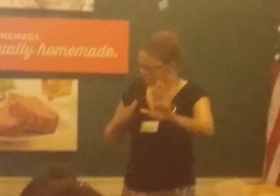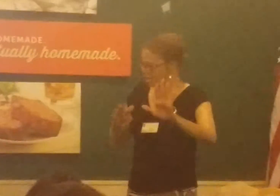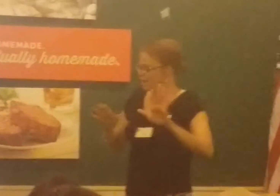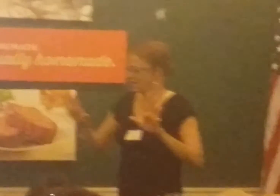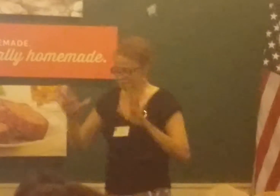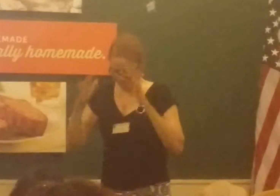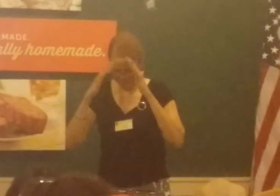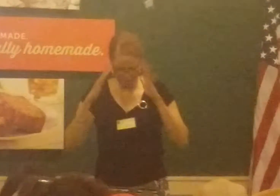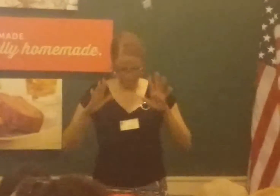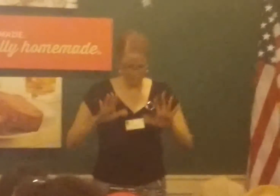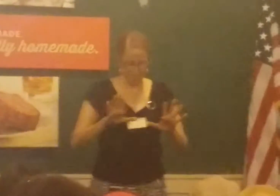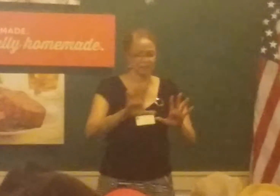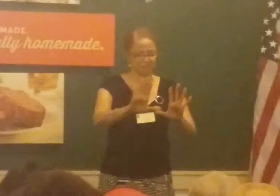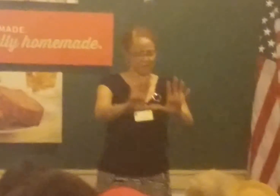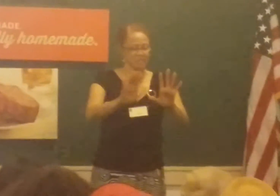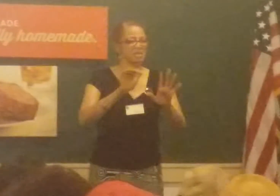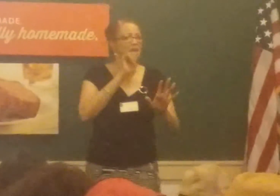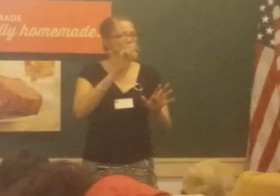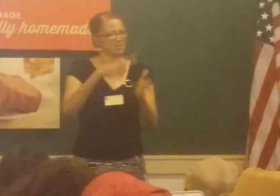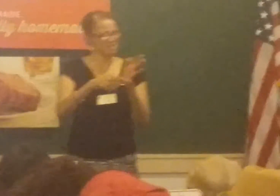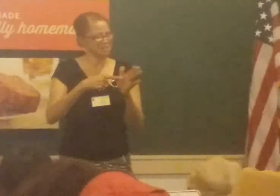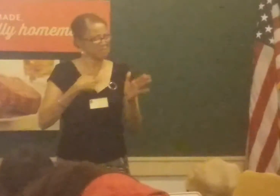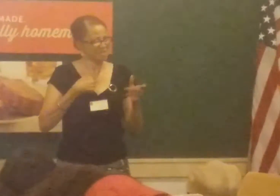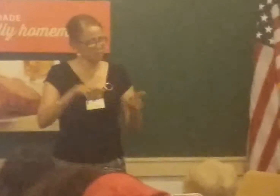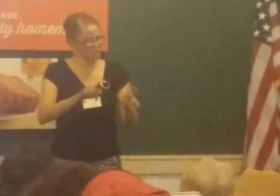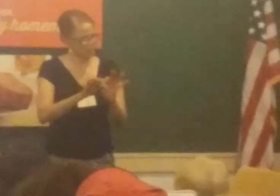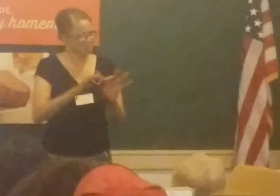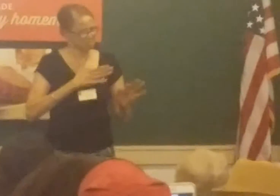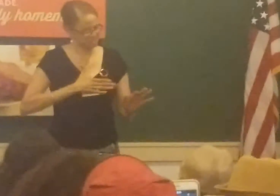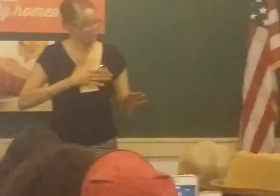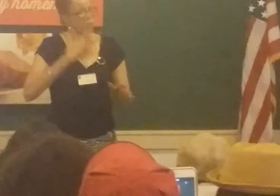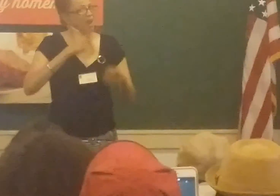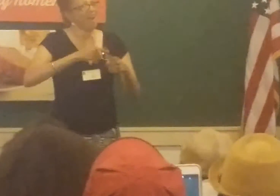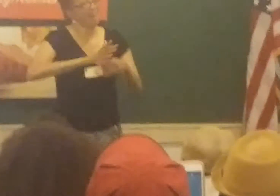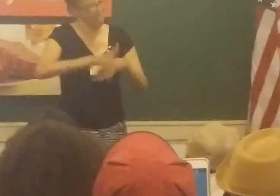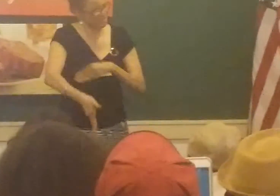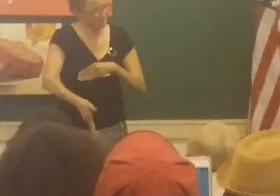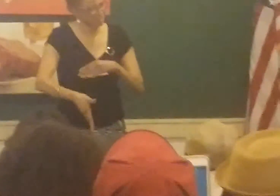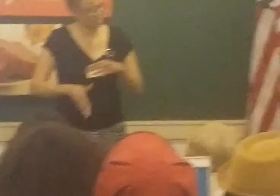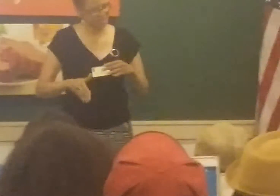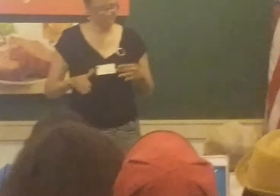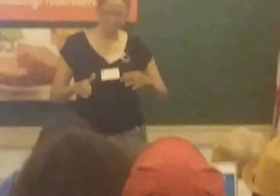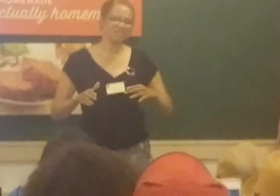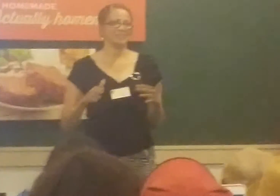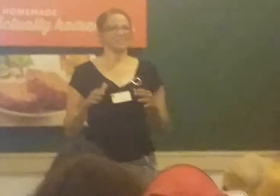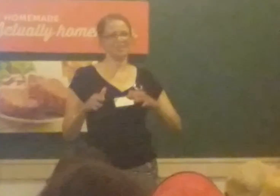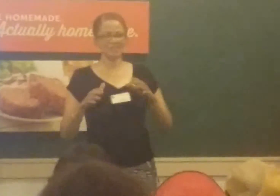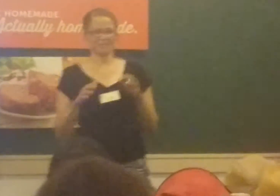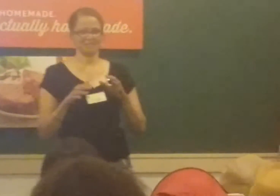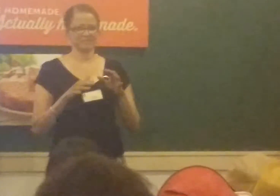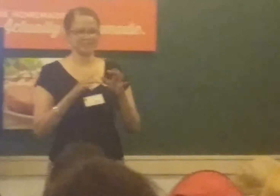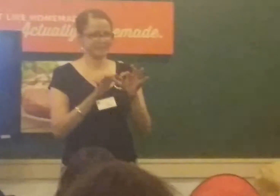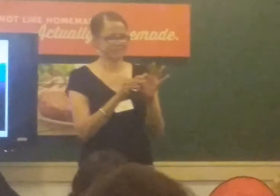Okay, I'm not going to look at that difference. But you might even say to yourself, don't criticize me while I'm interpreting. Do it afterwards.